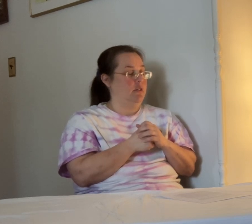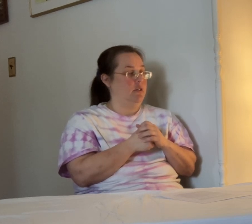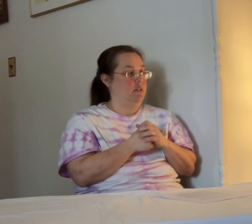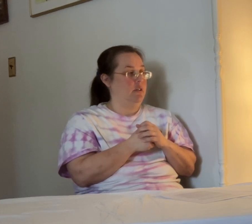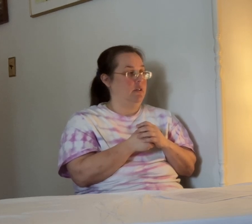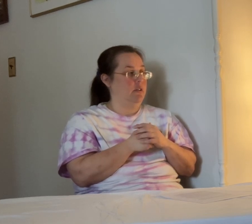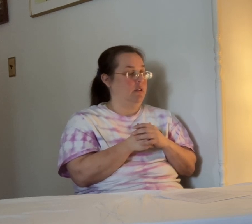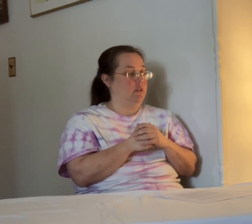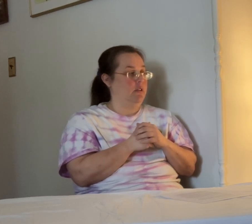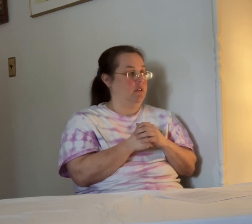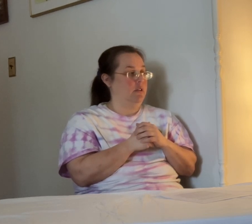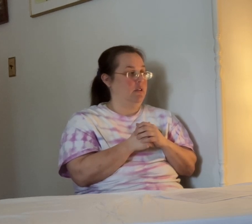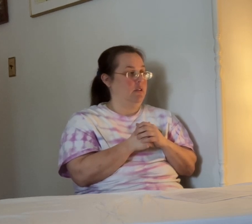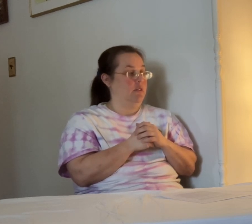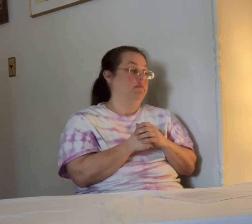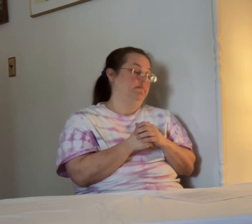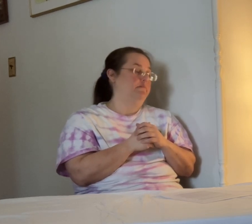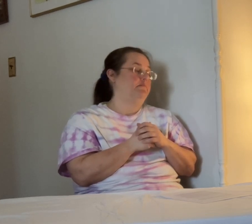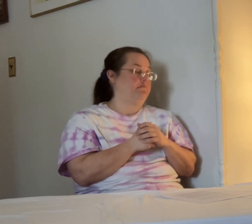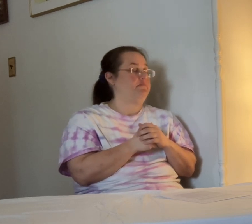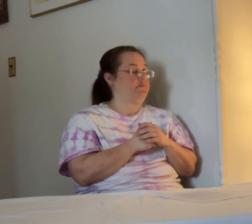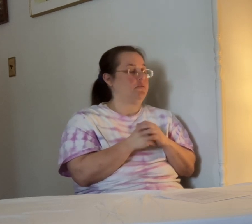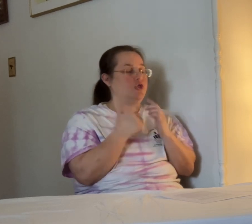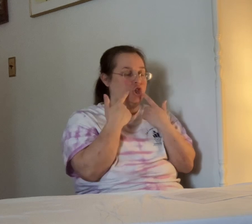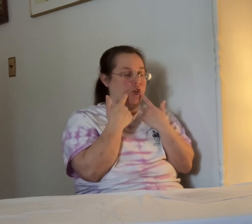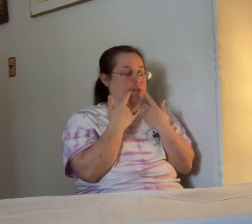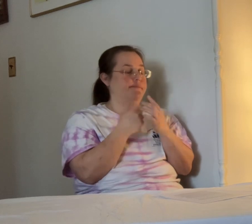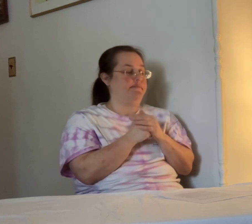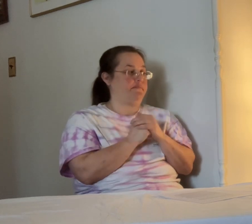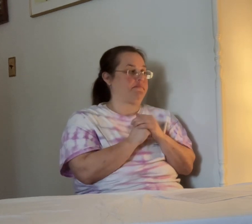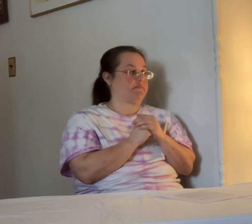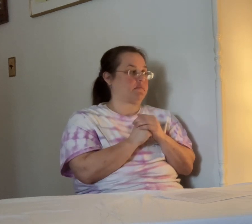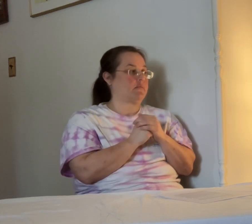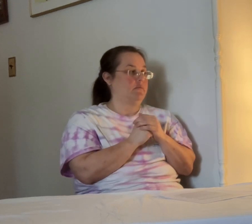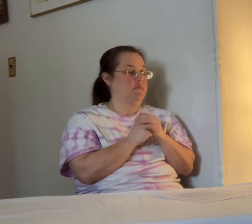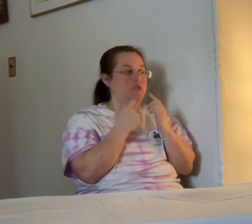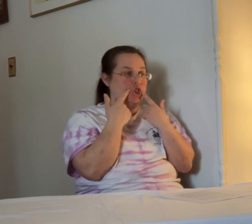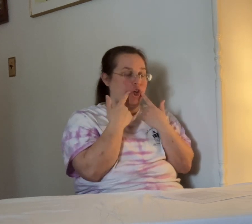depends on the situations. Sure. A lot of situations. Sure.